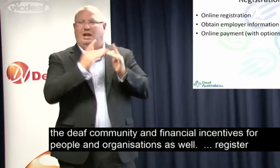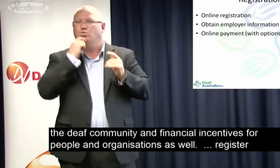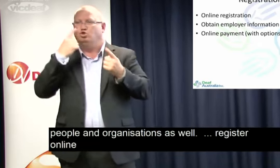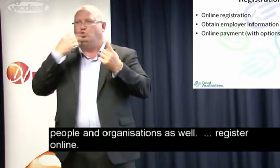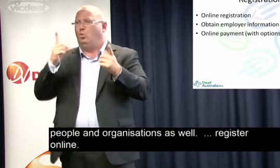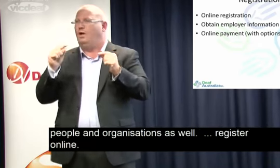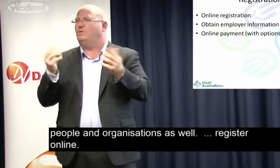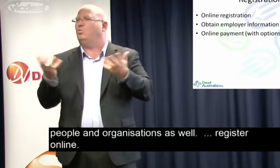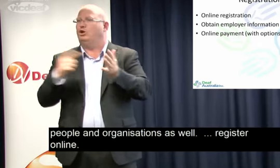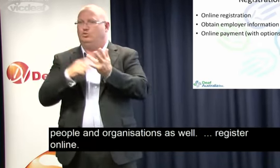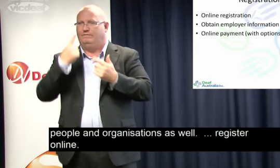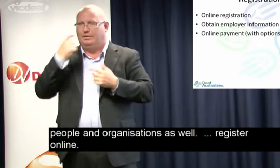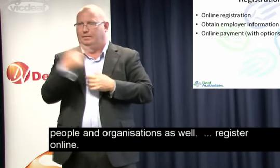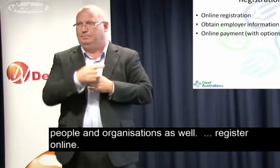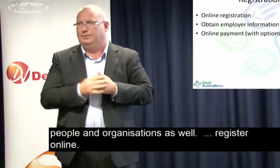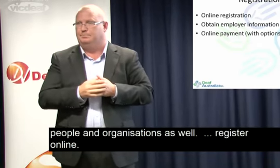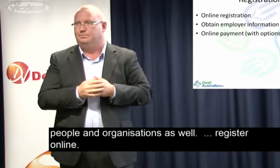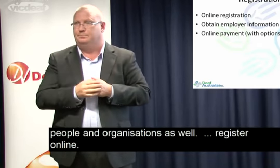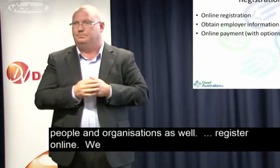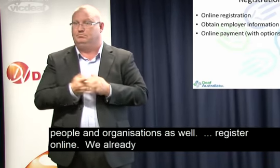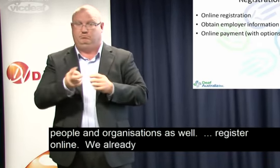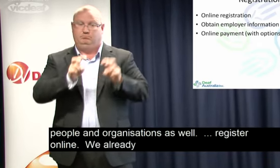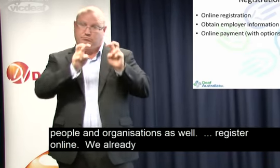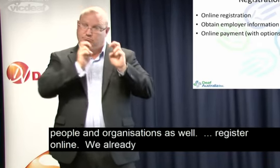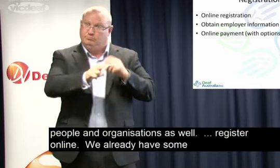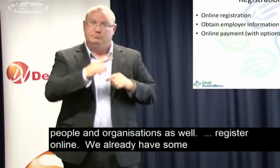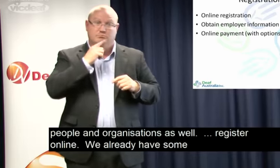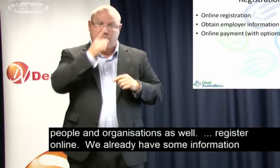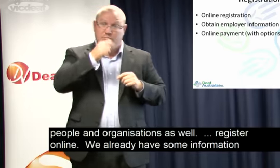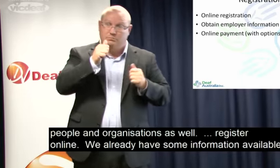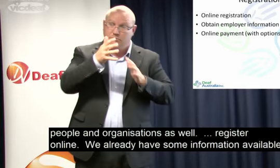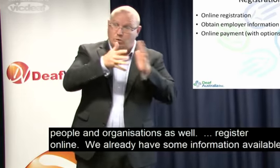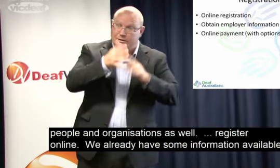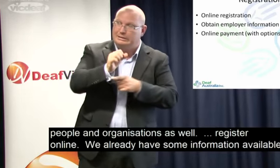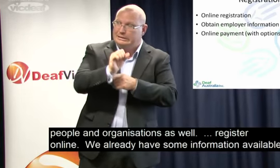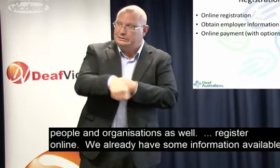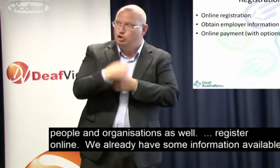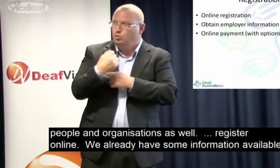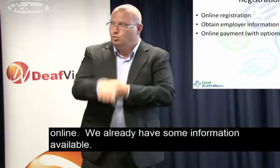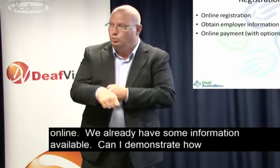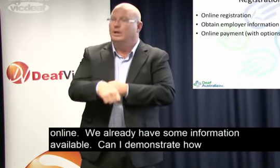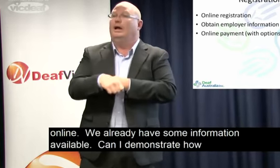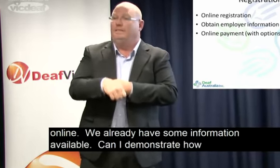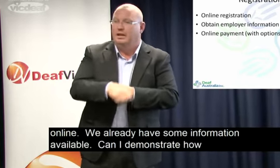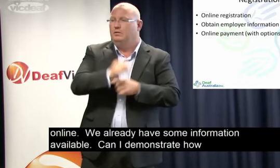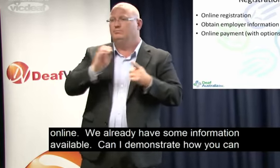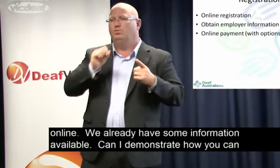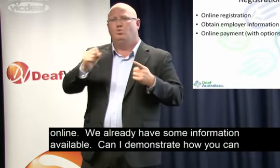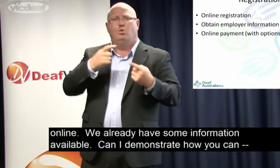We already have some information available and I can demonstrate how you can find that. And you'll need to tick off various